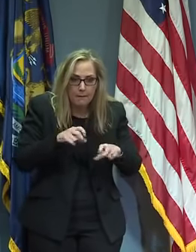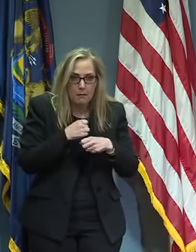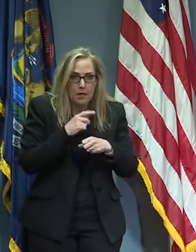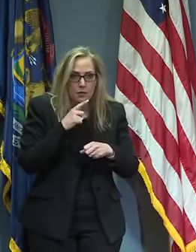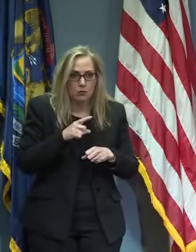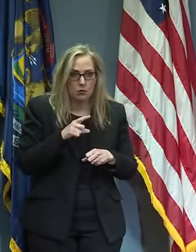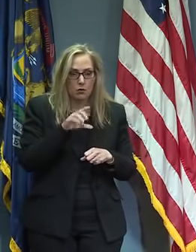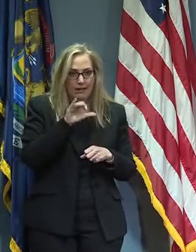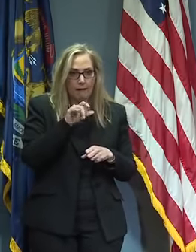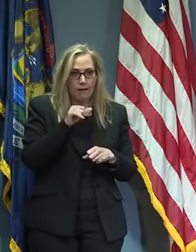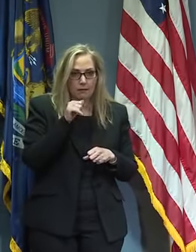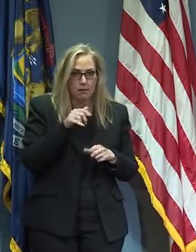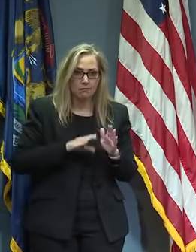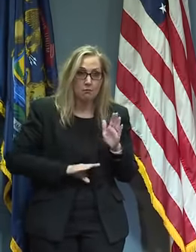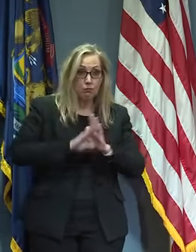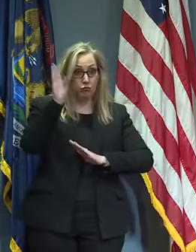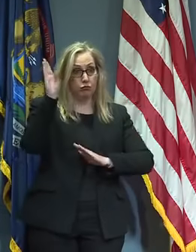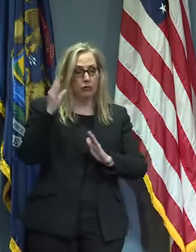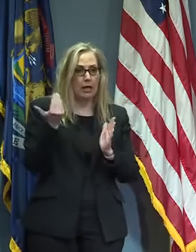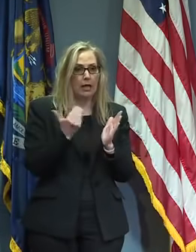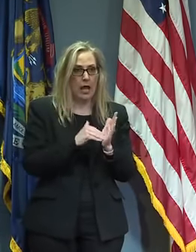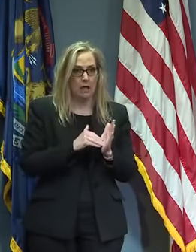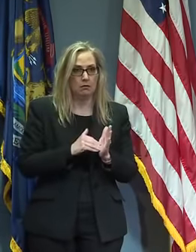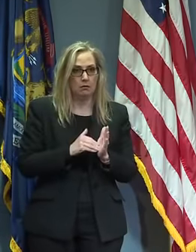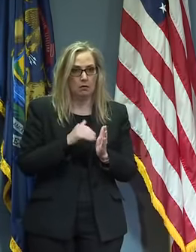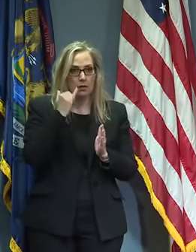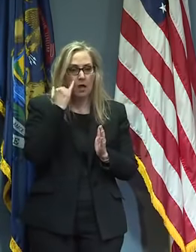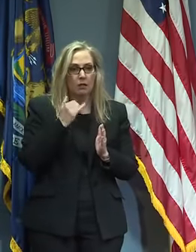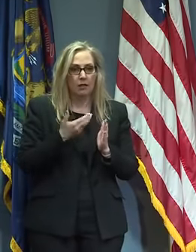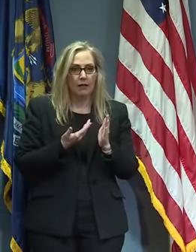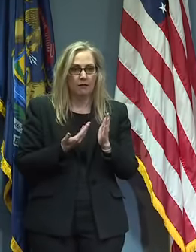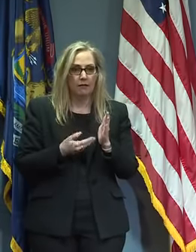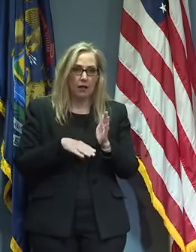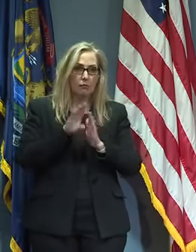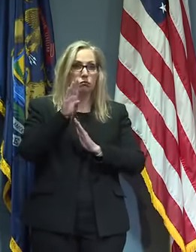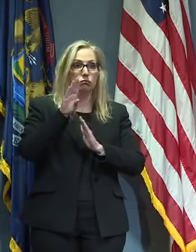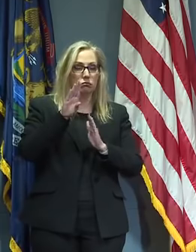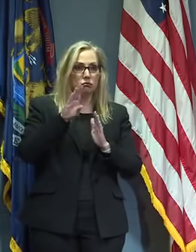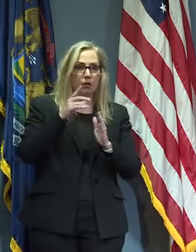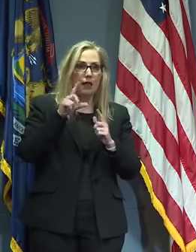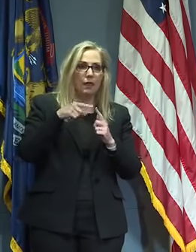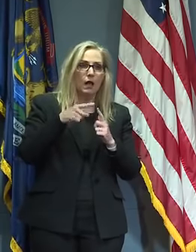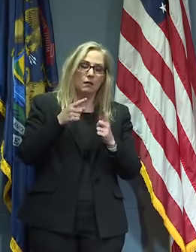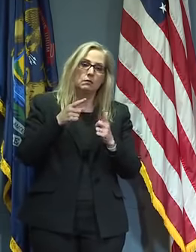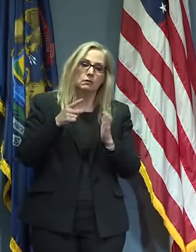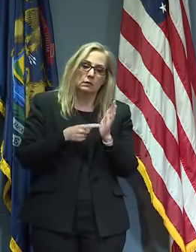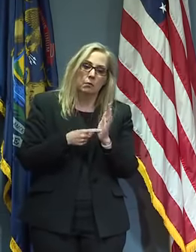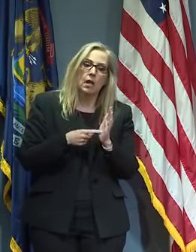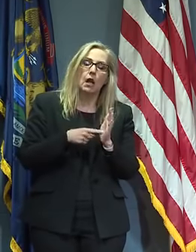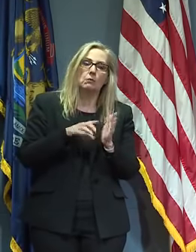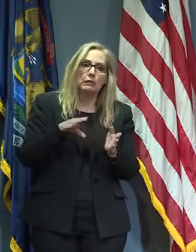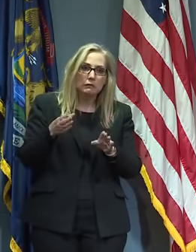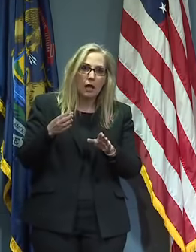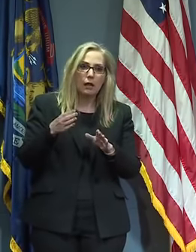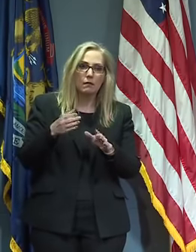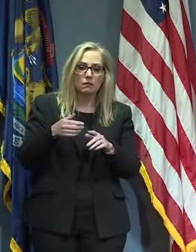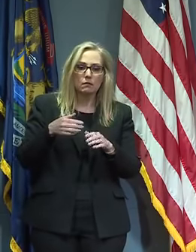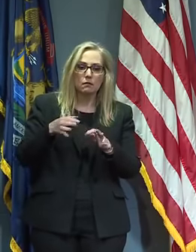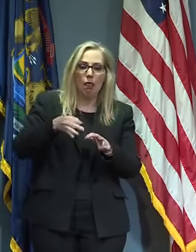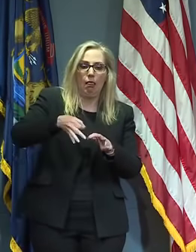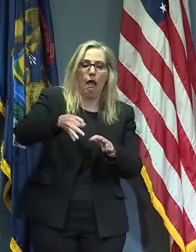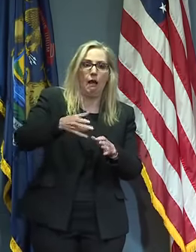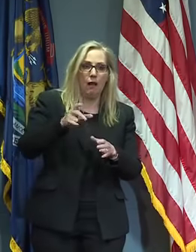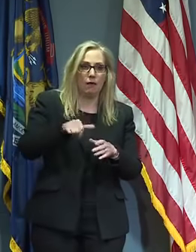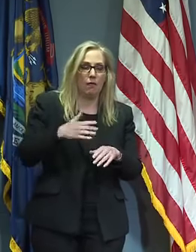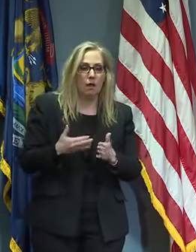sure we don't see a spike, and then the cases go up, and then the deaths tend to lag after the cases start going up. We want to make sure we're